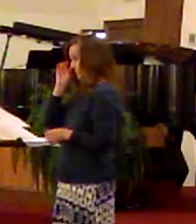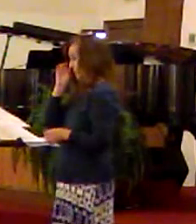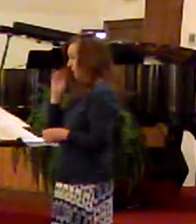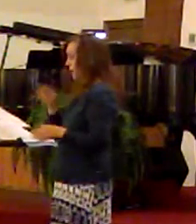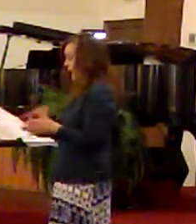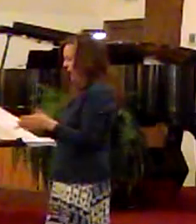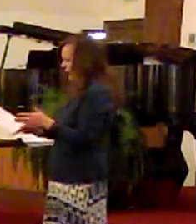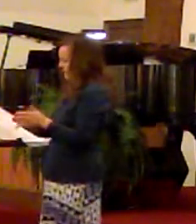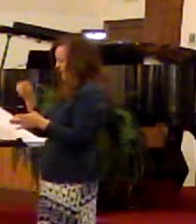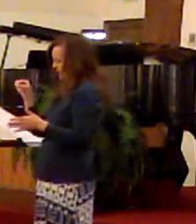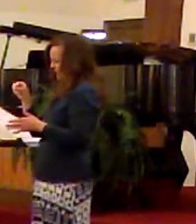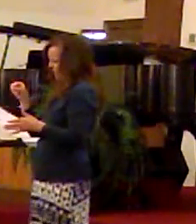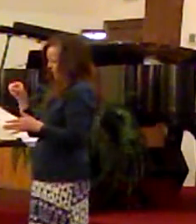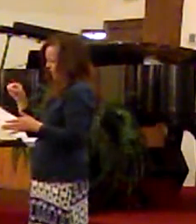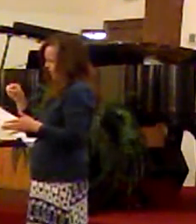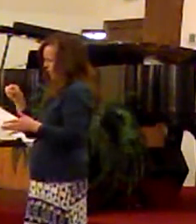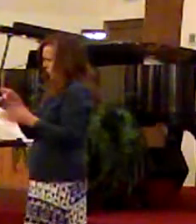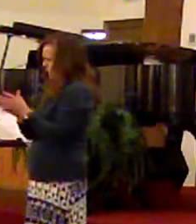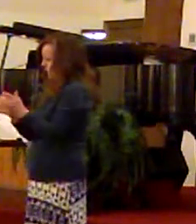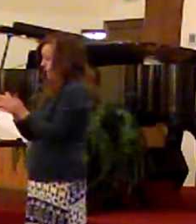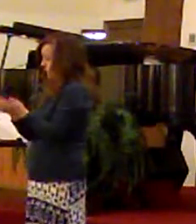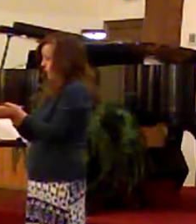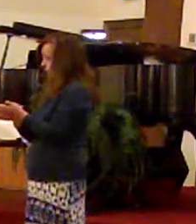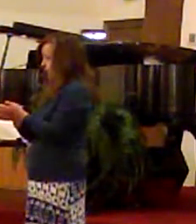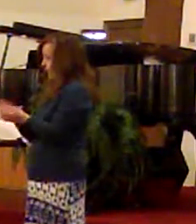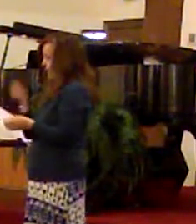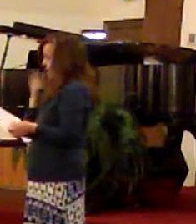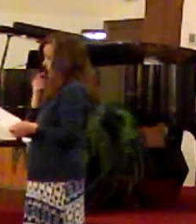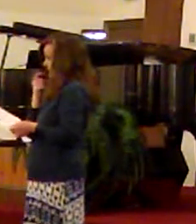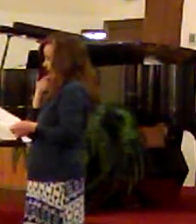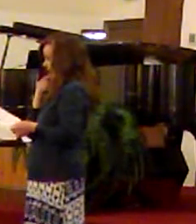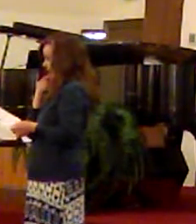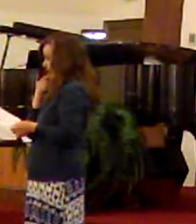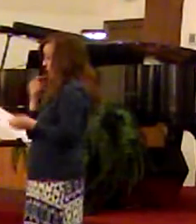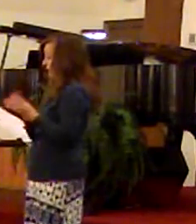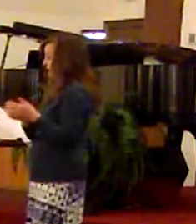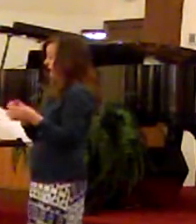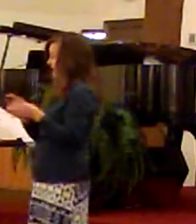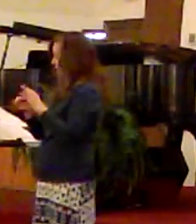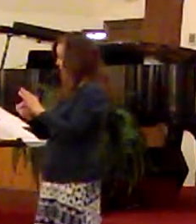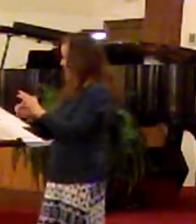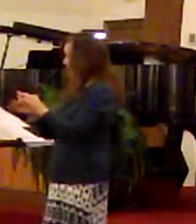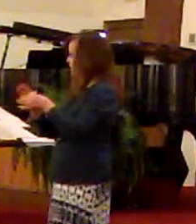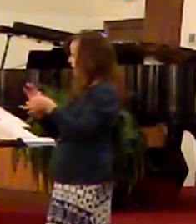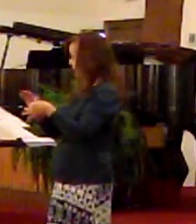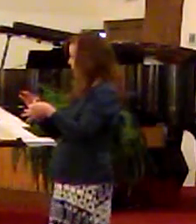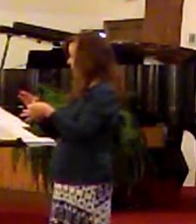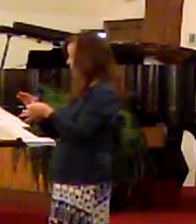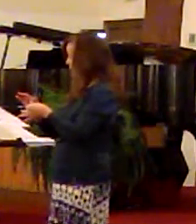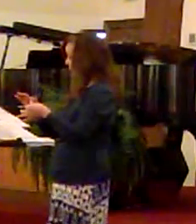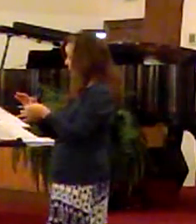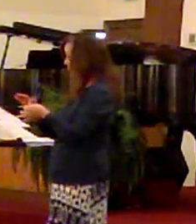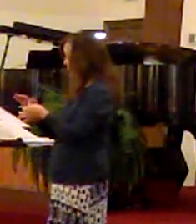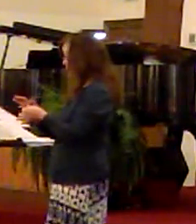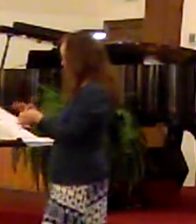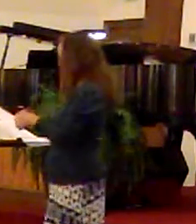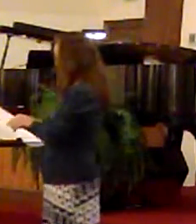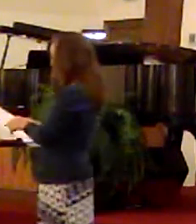Find out what the Bible is saying. Usually the interpretation is apparent in the